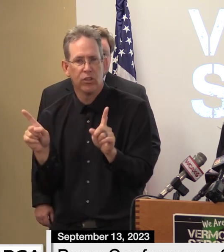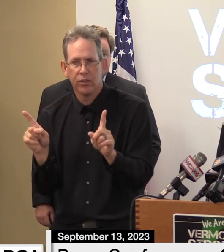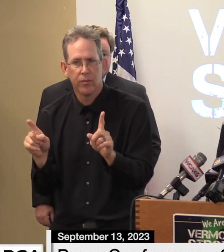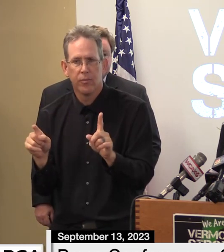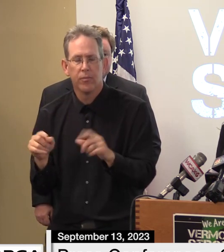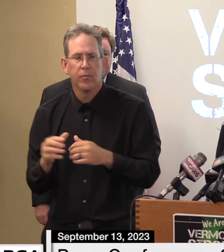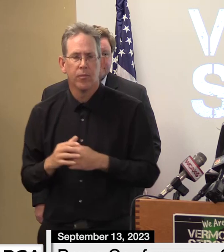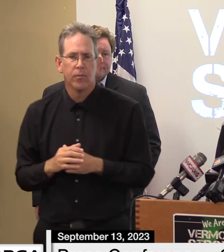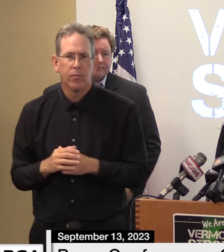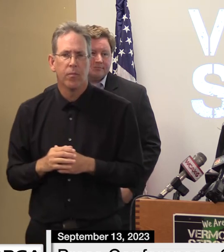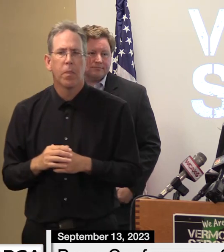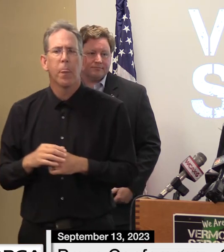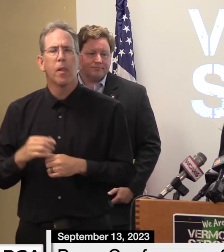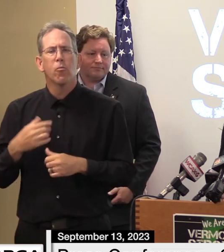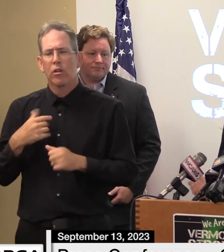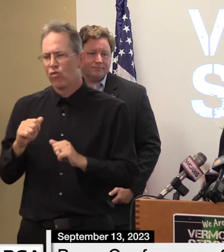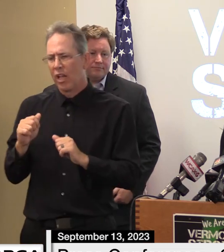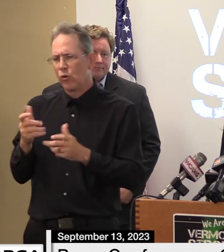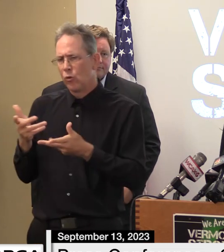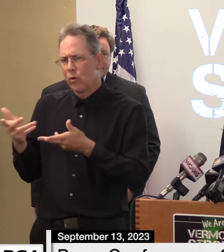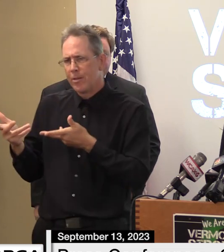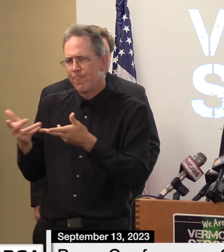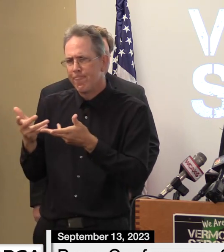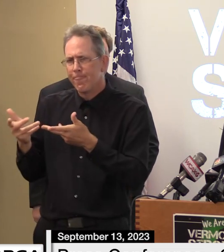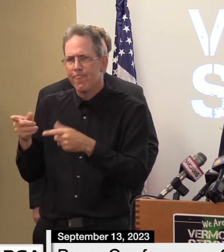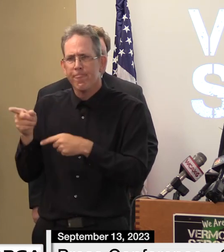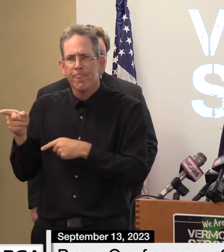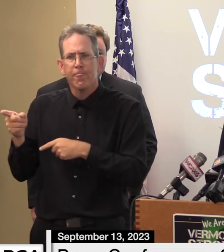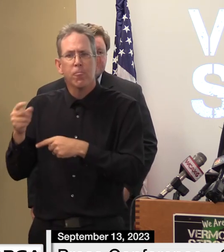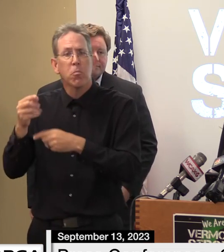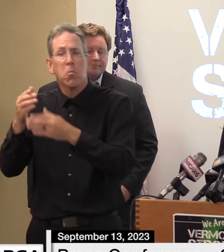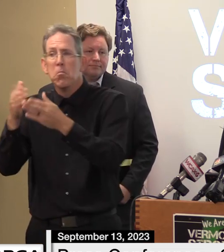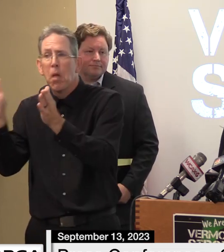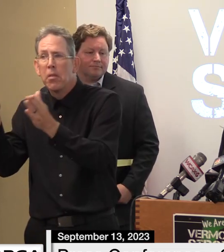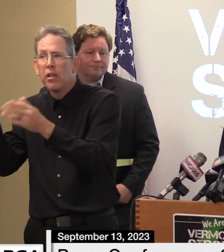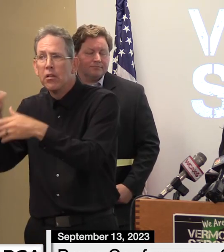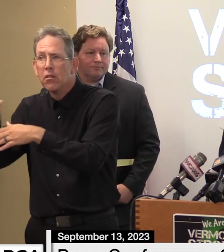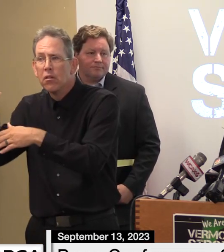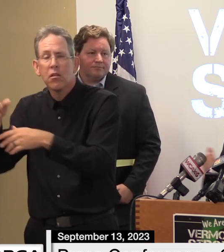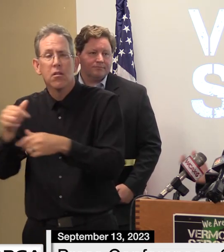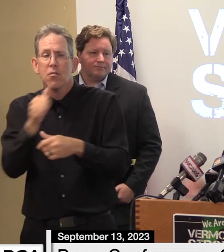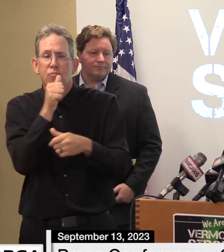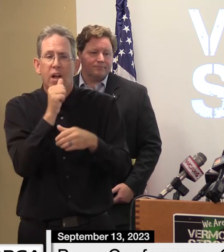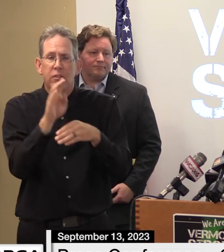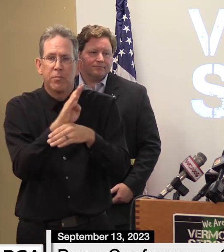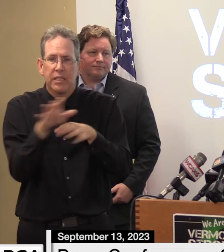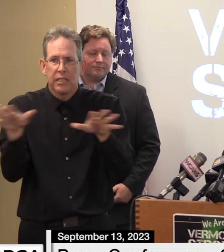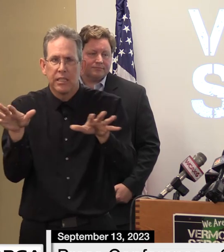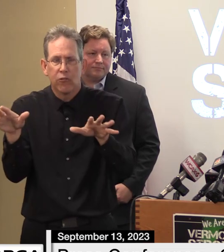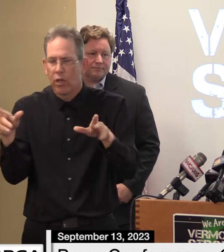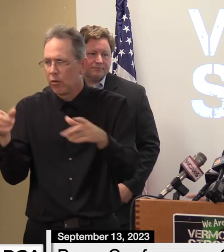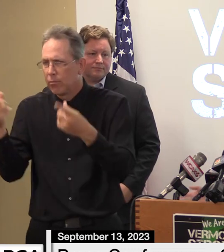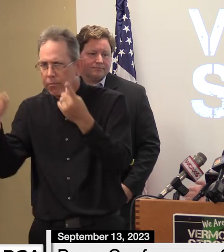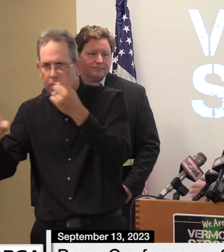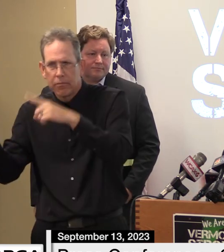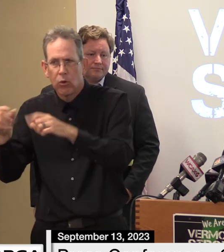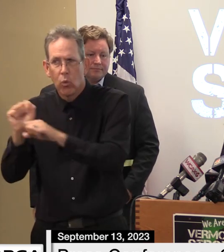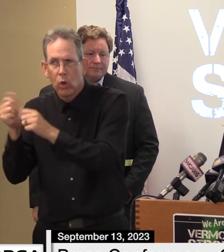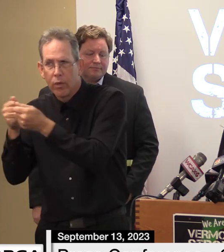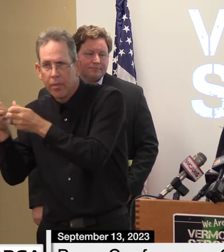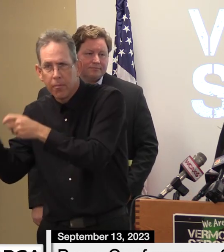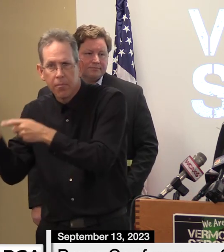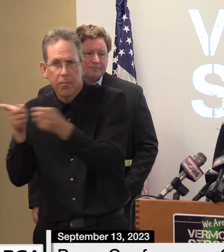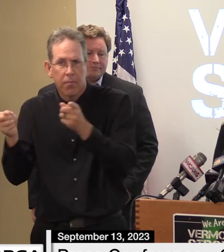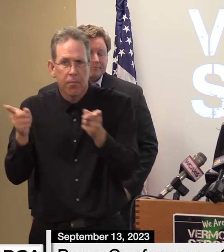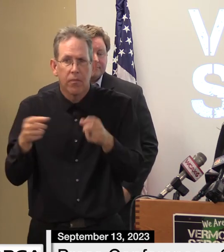We're trying to blend in other public and private resources, and so that's what the state is getting in terms of an interest rate, but